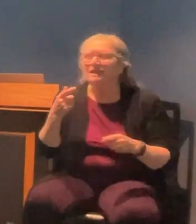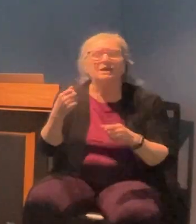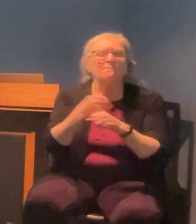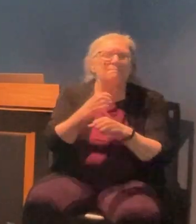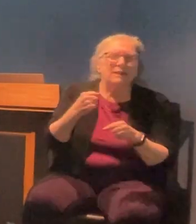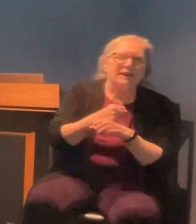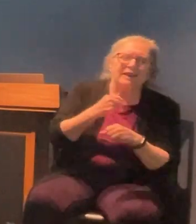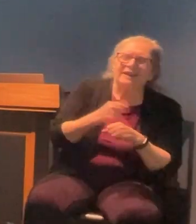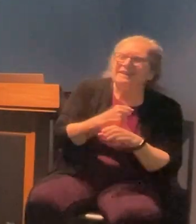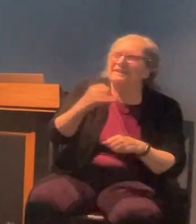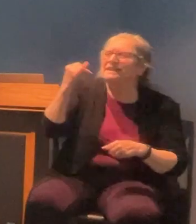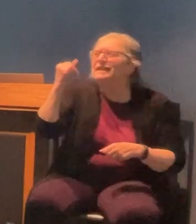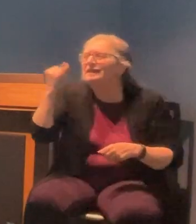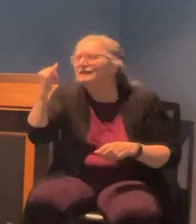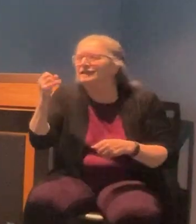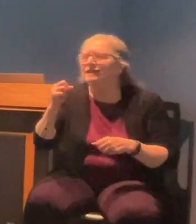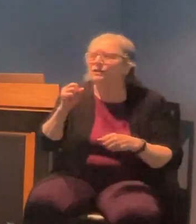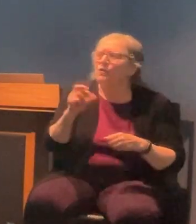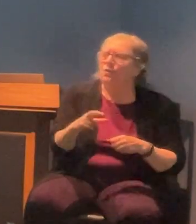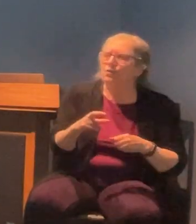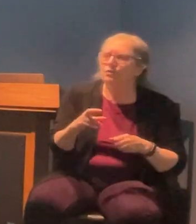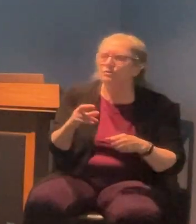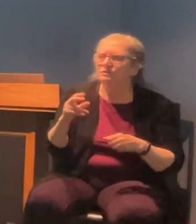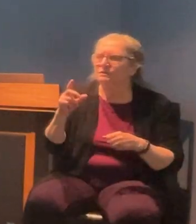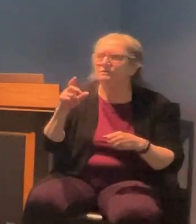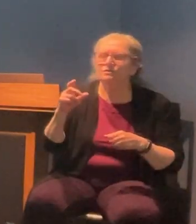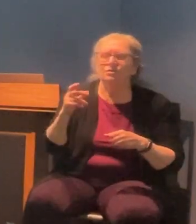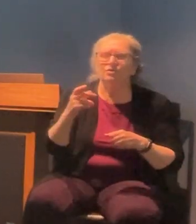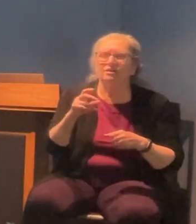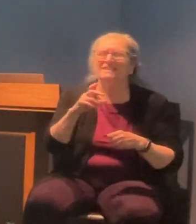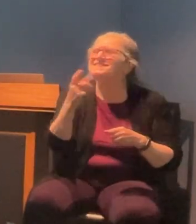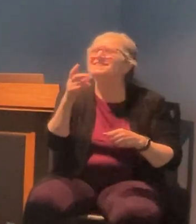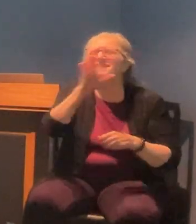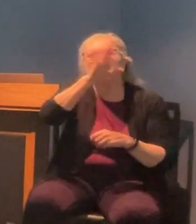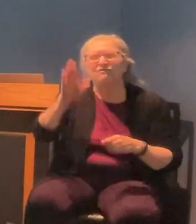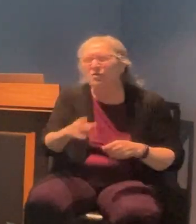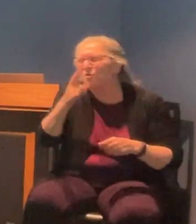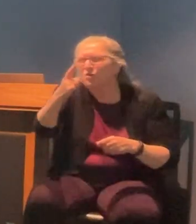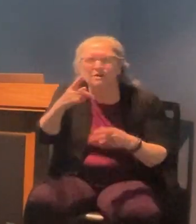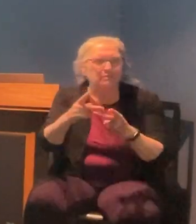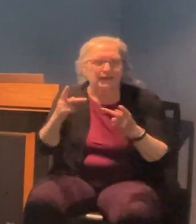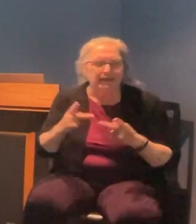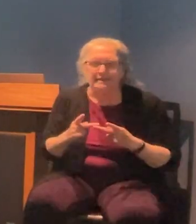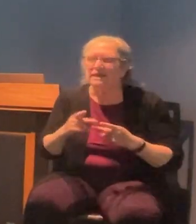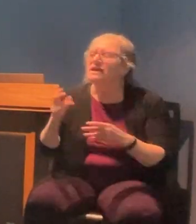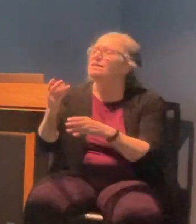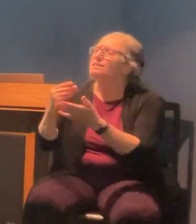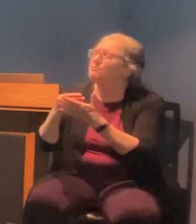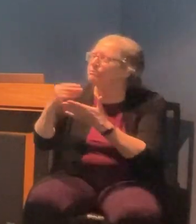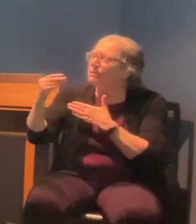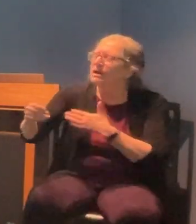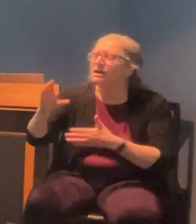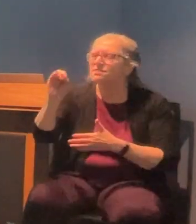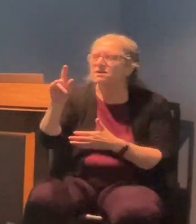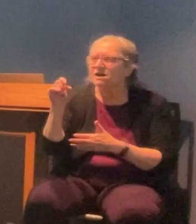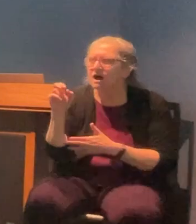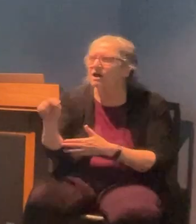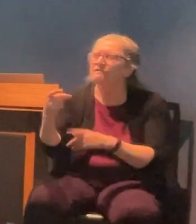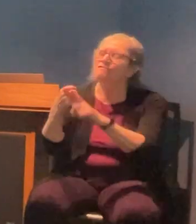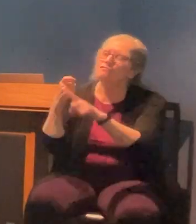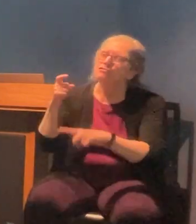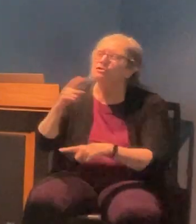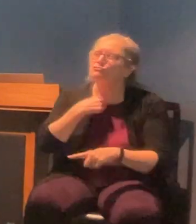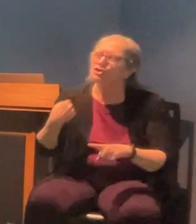in Italy, it's never like one place. You know, they bring the cotton from China and they bring